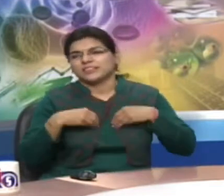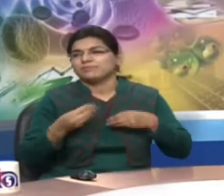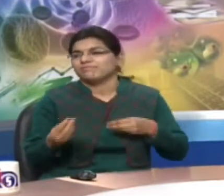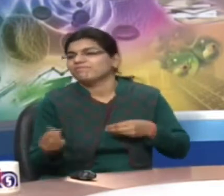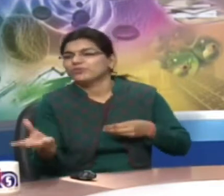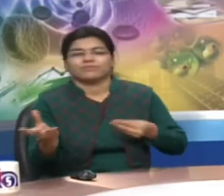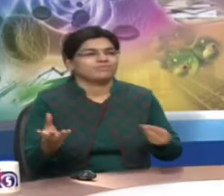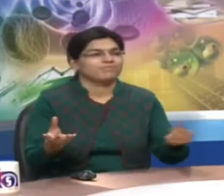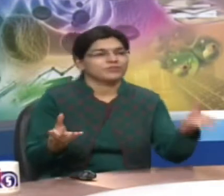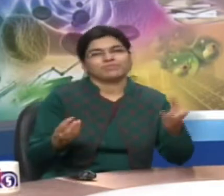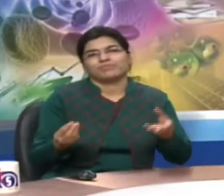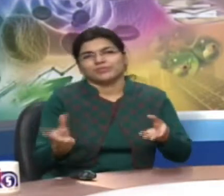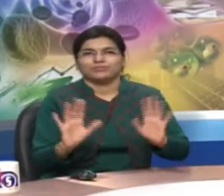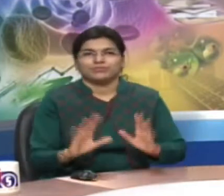partial.